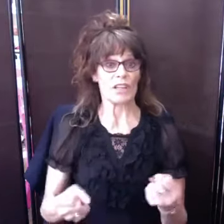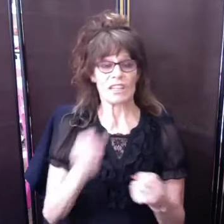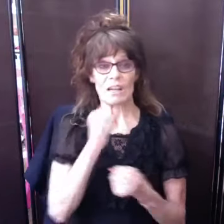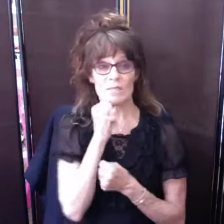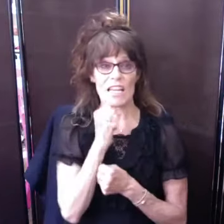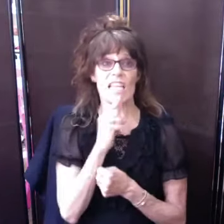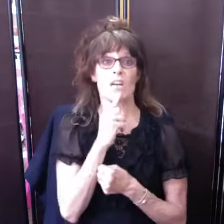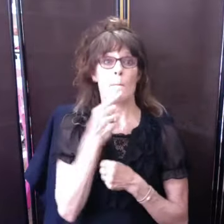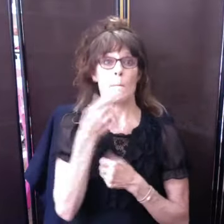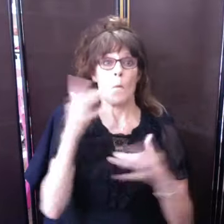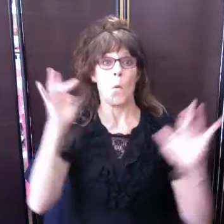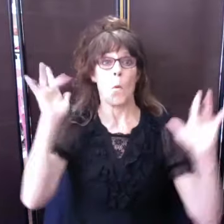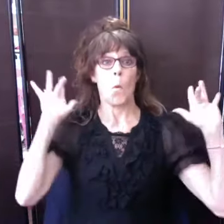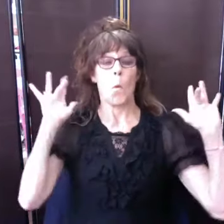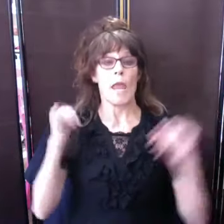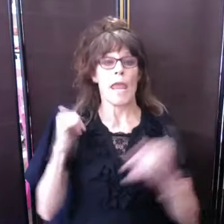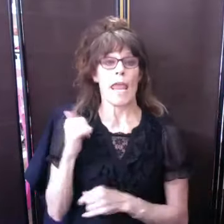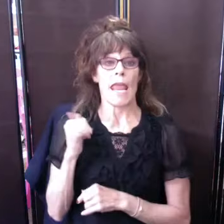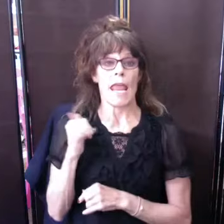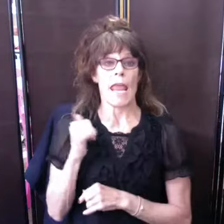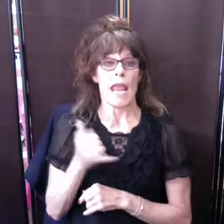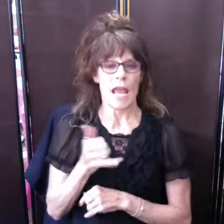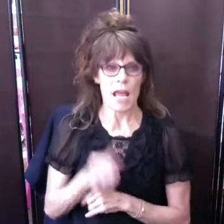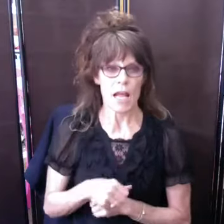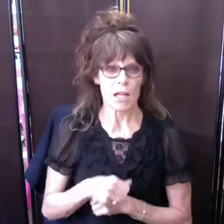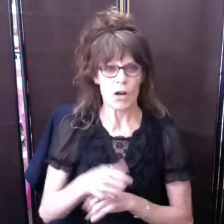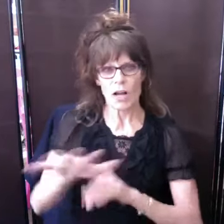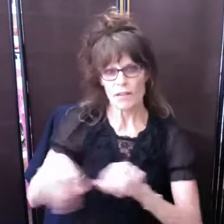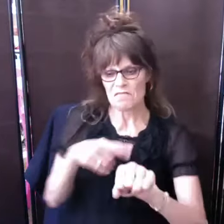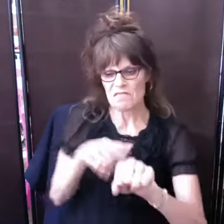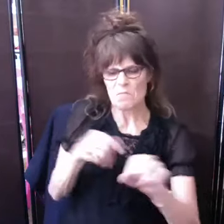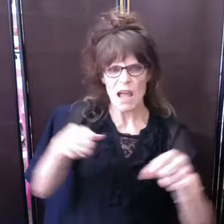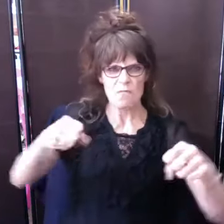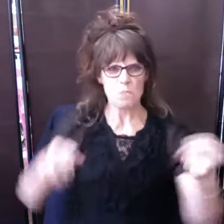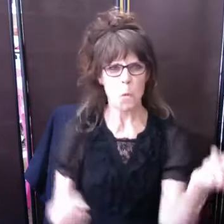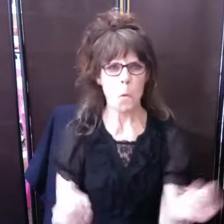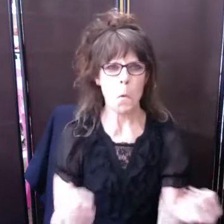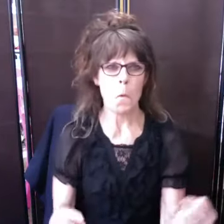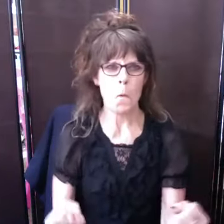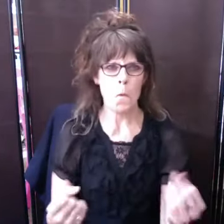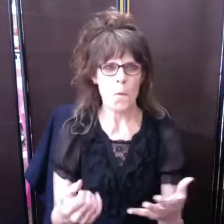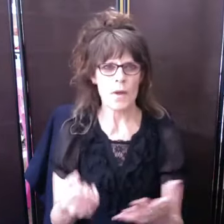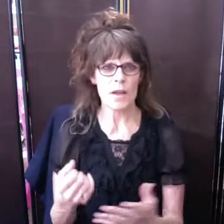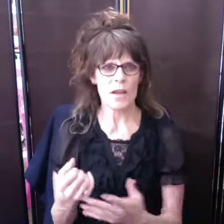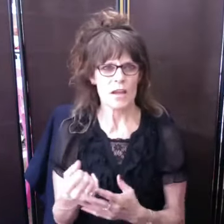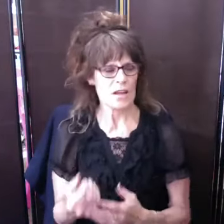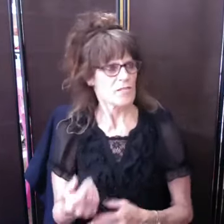yellow. Had double glass packs on the back of it. The date got out. It was human. 6'3", lamb